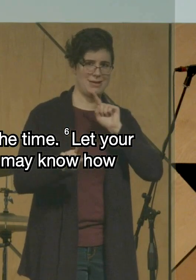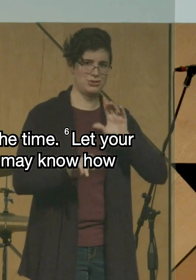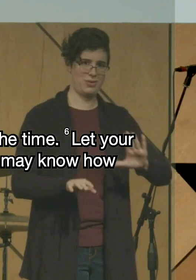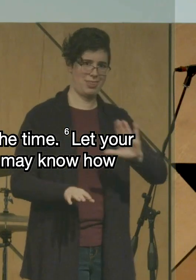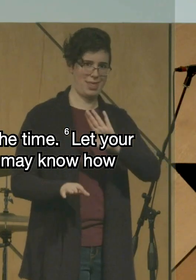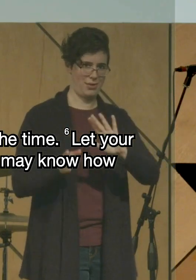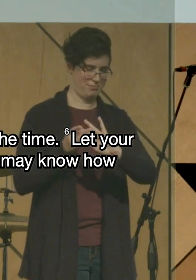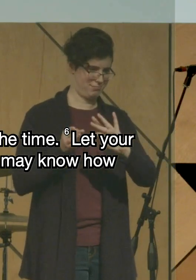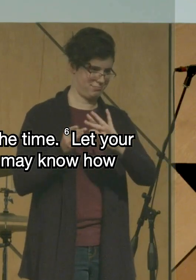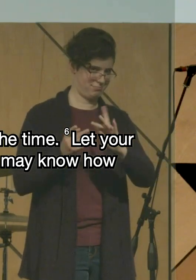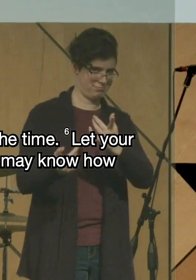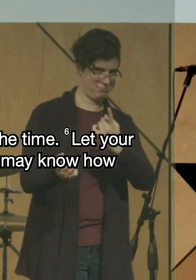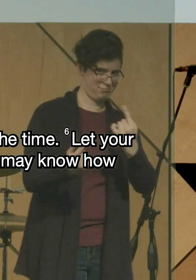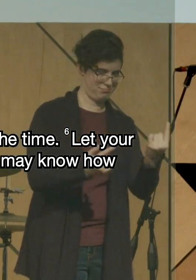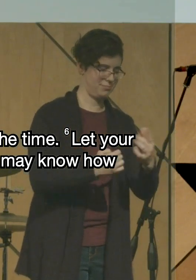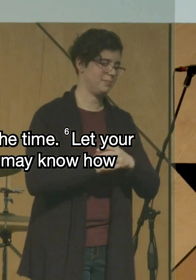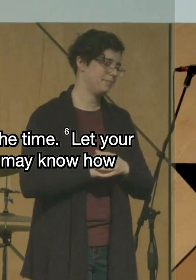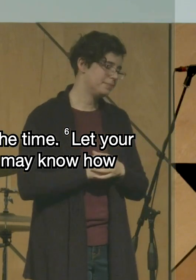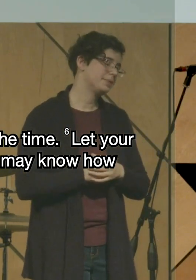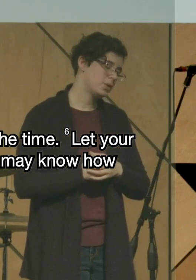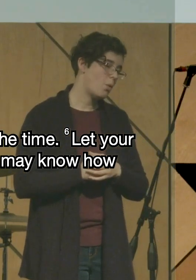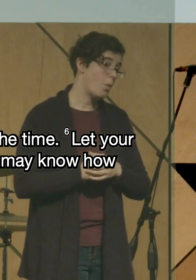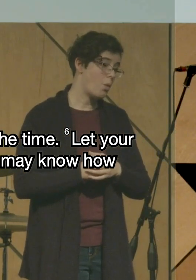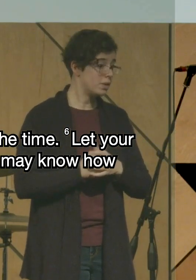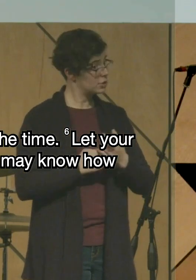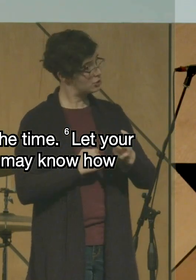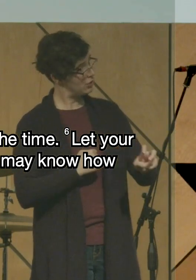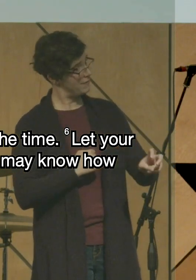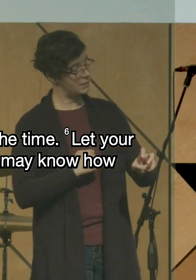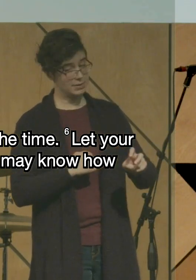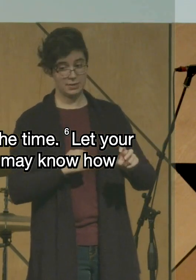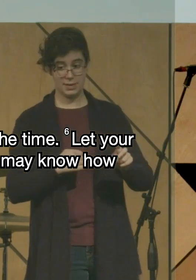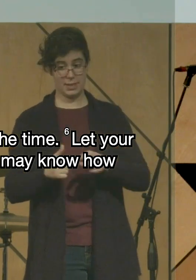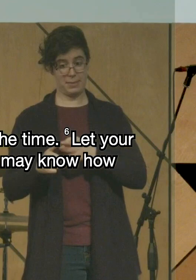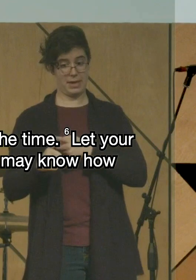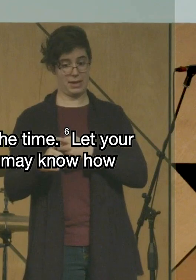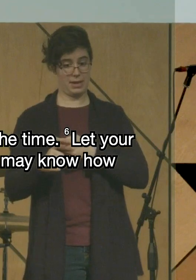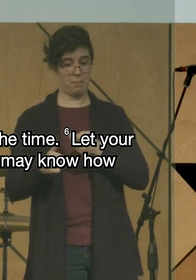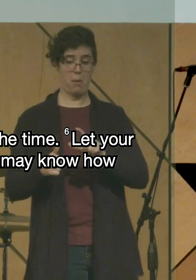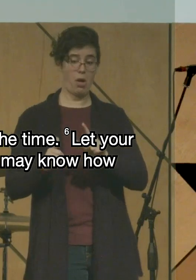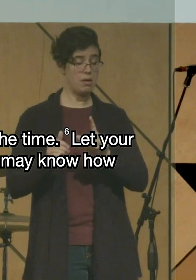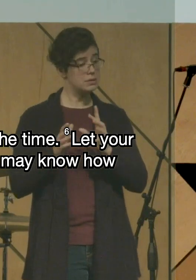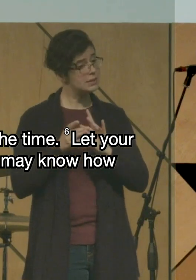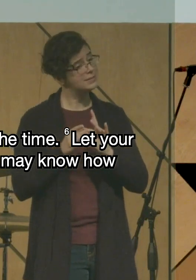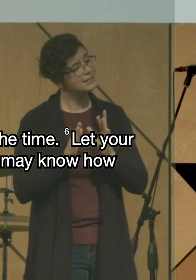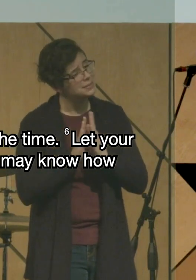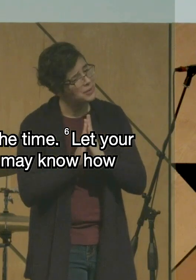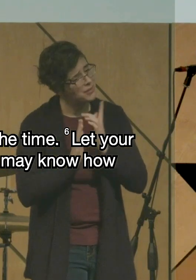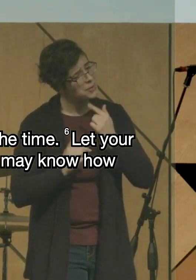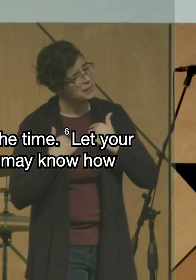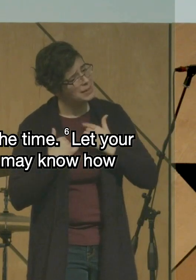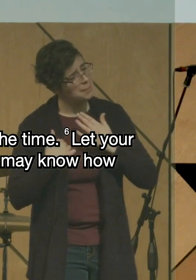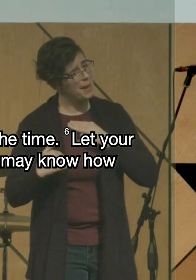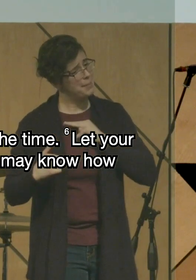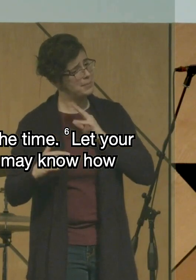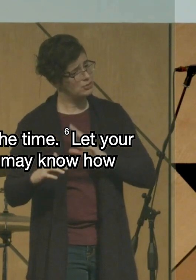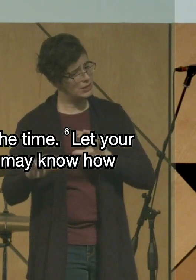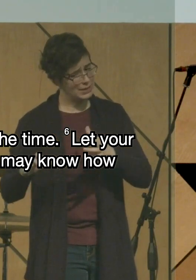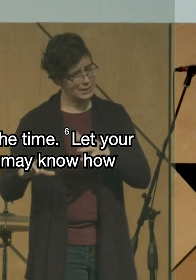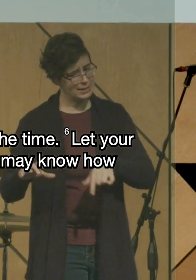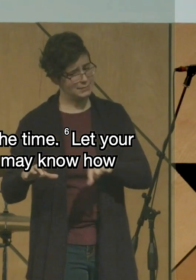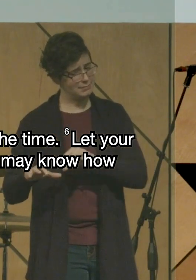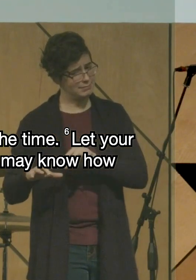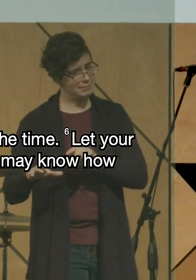person. So there's a shift. Paul starts by saying, hey, pray for me and my missionary team. And then